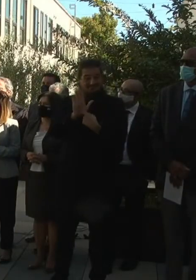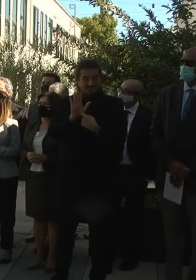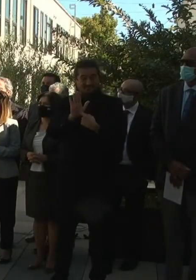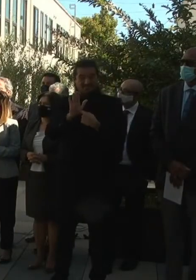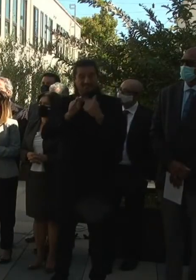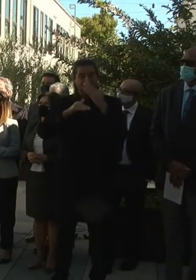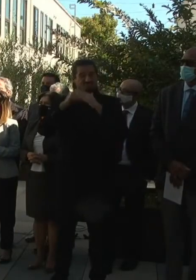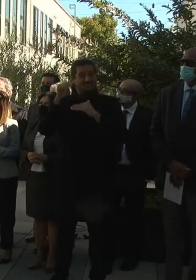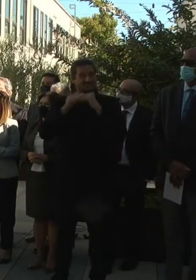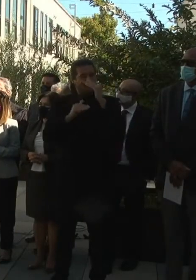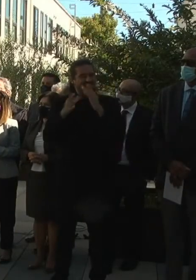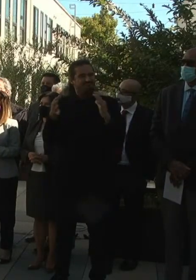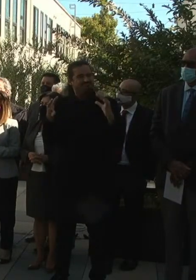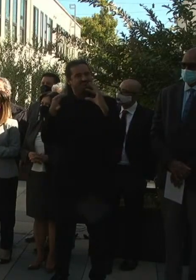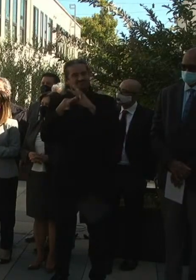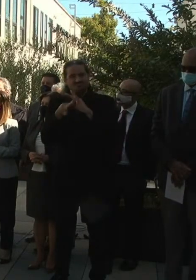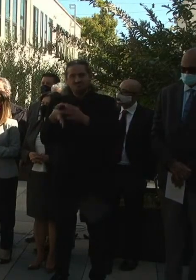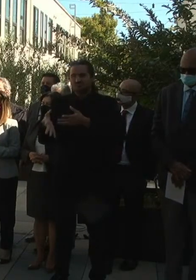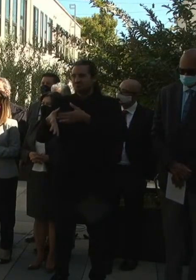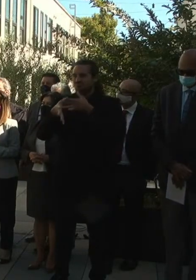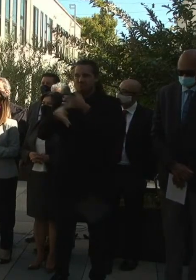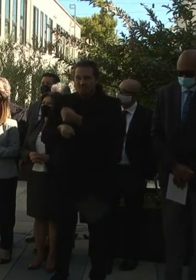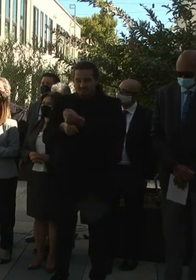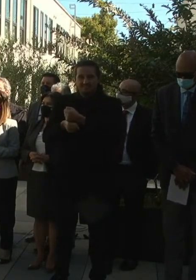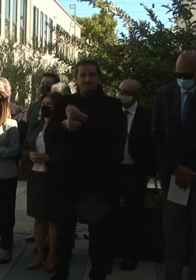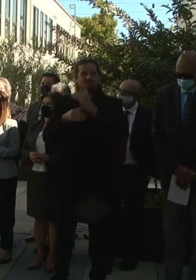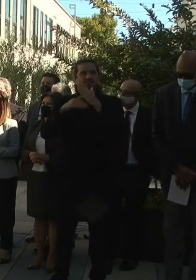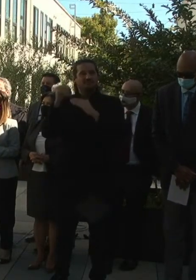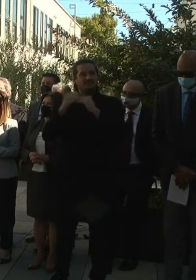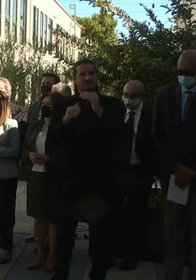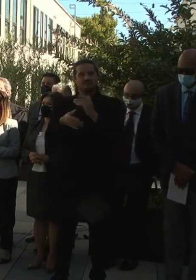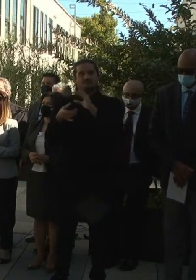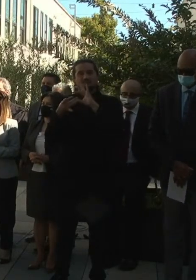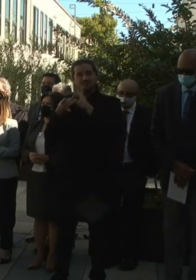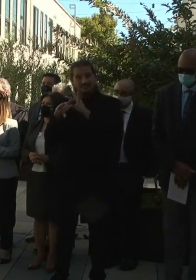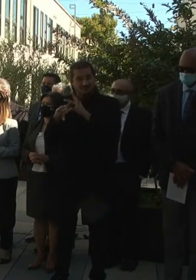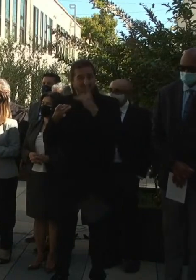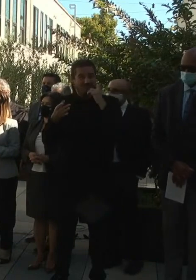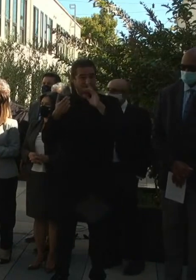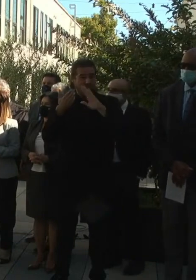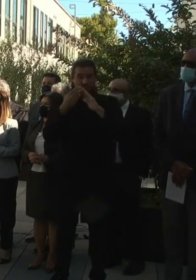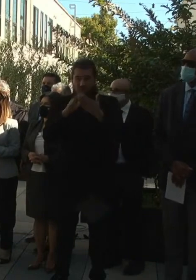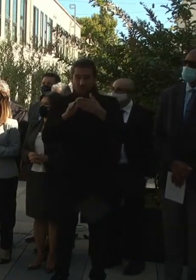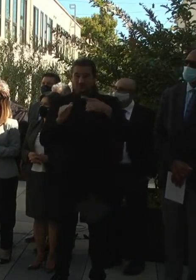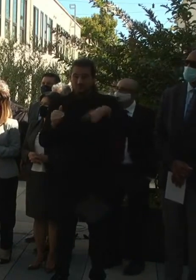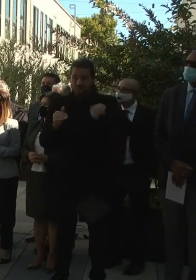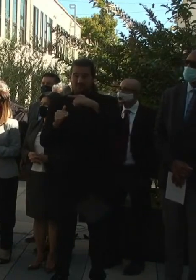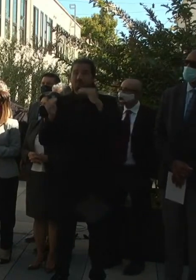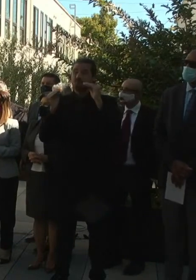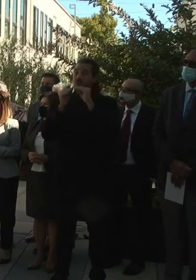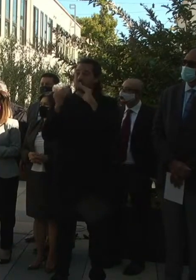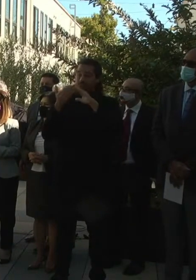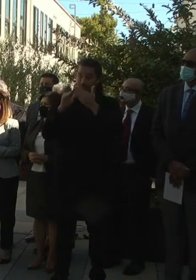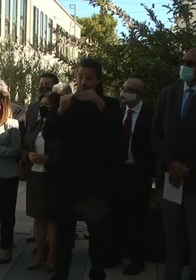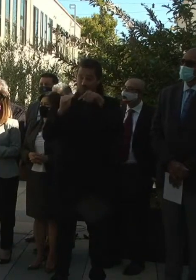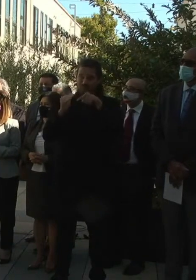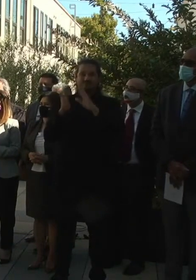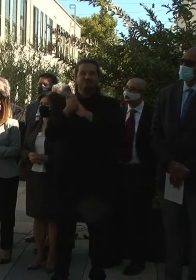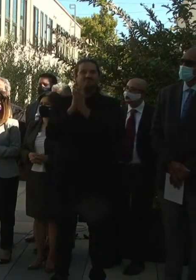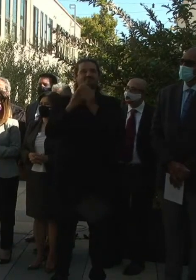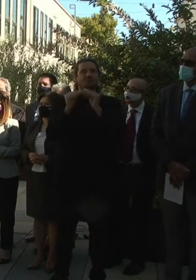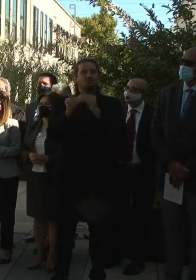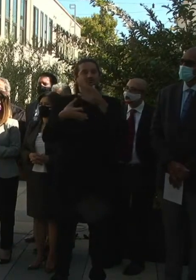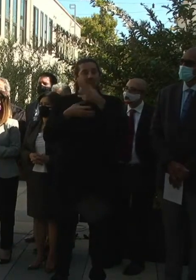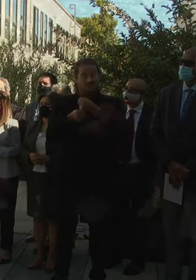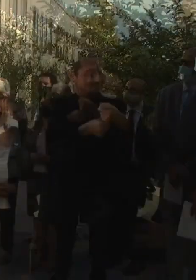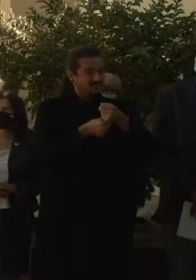community. And at the end of the day, it's about developing more community trust. Fundamentally, isn't that what public safety is really all